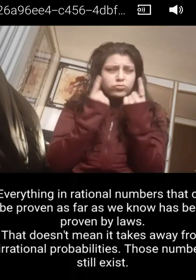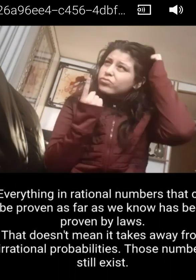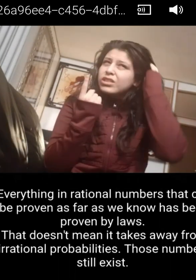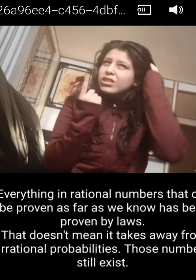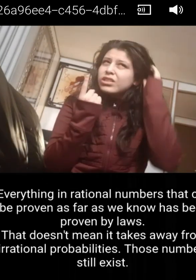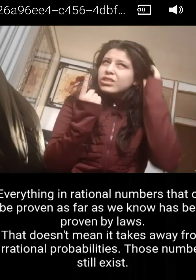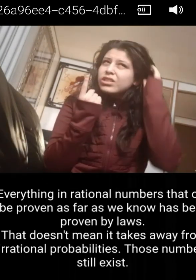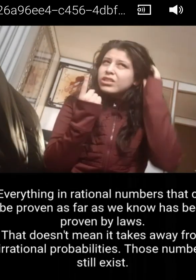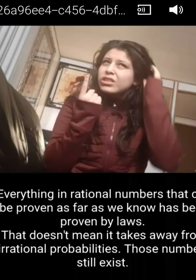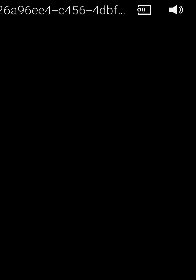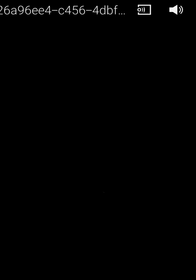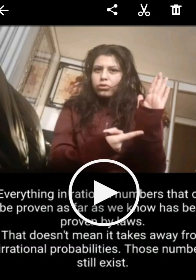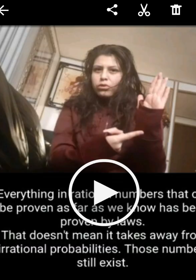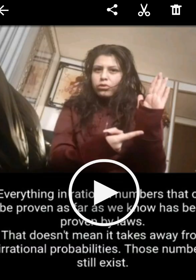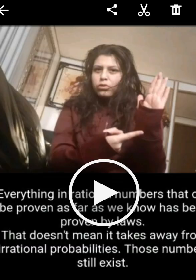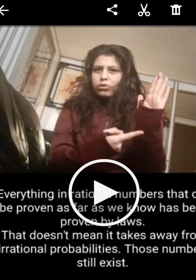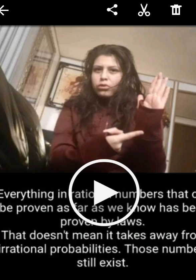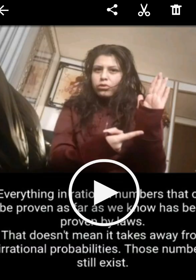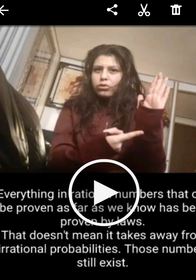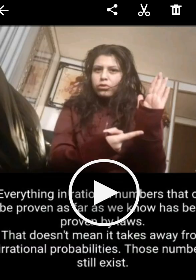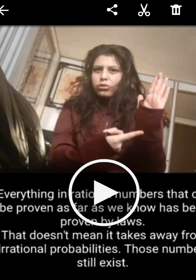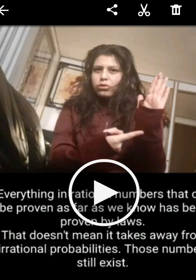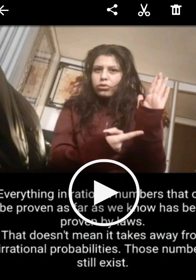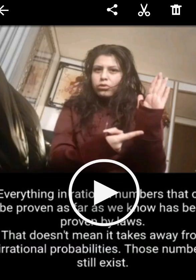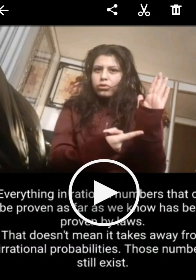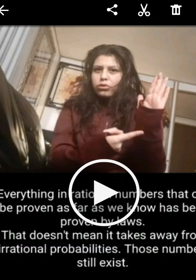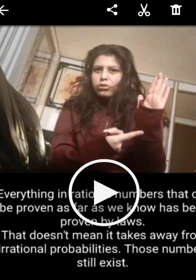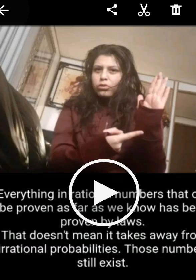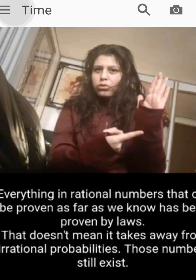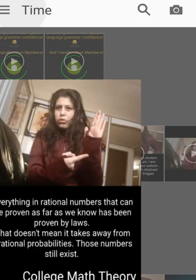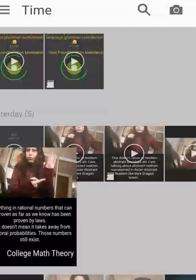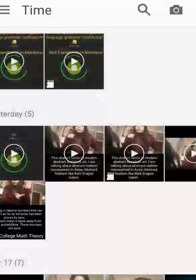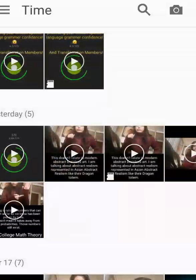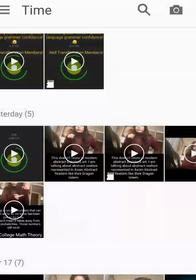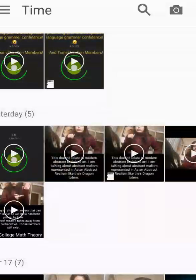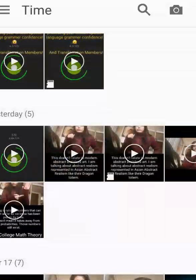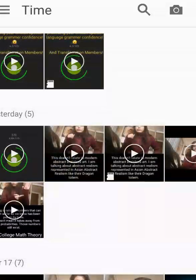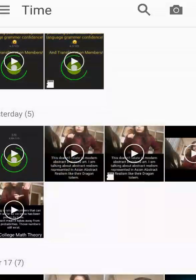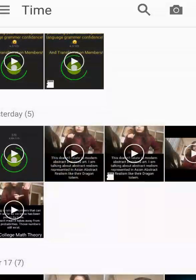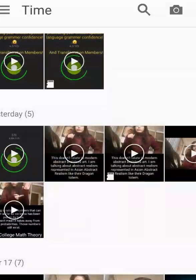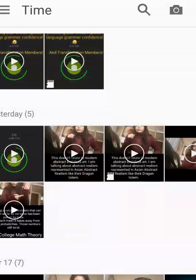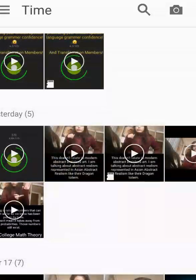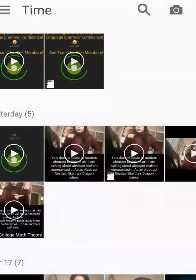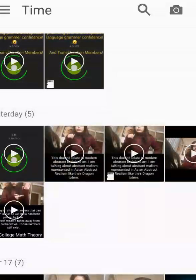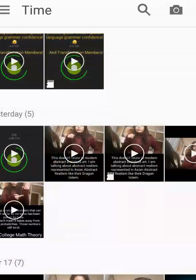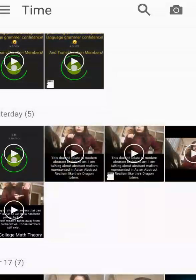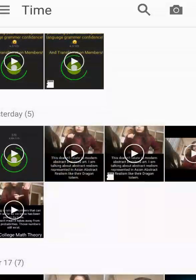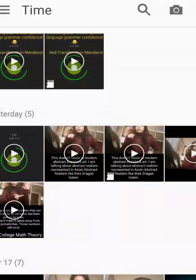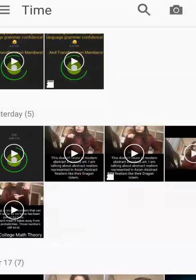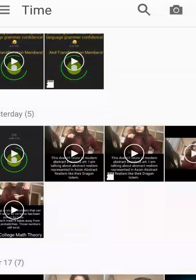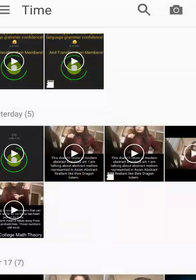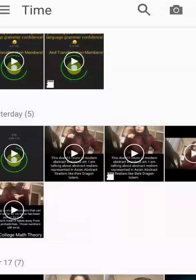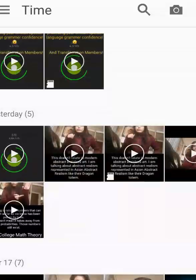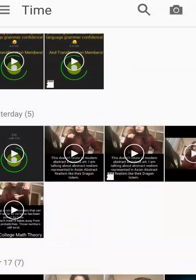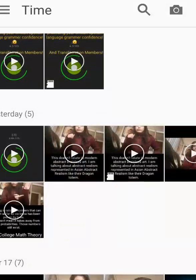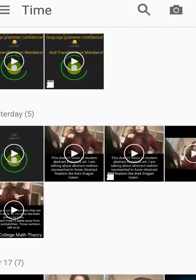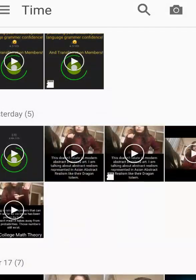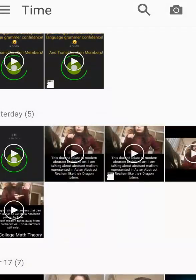Sweet. This one is only 41 seconds. But it does add to make sure that all